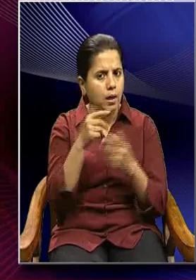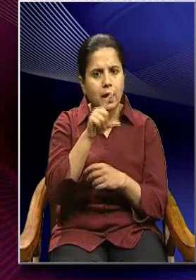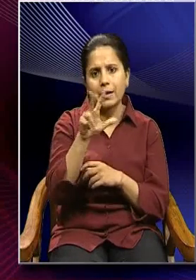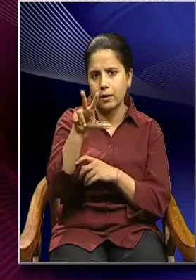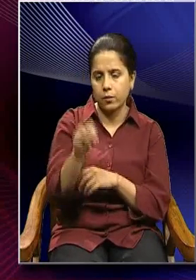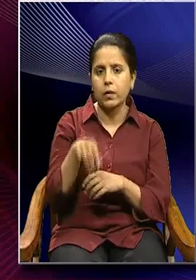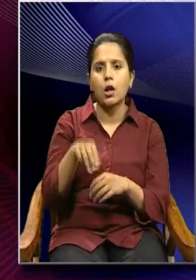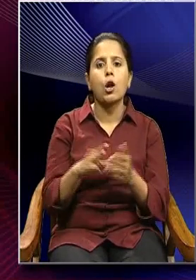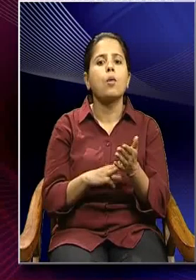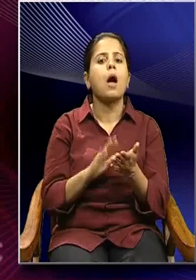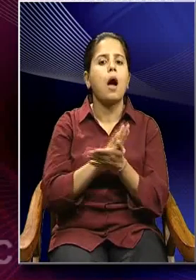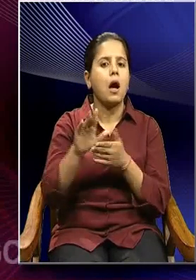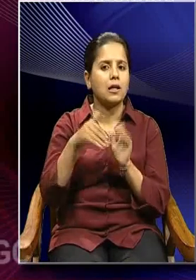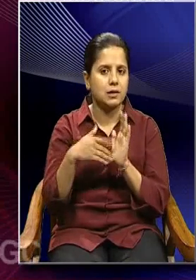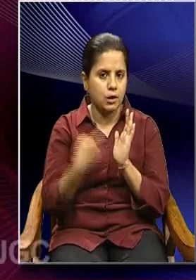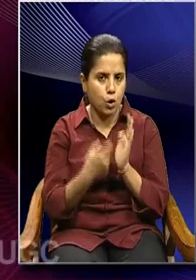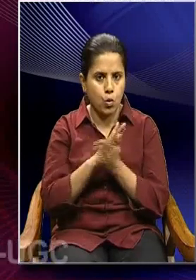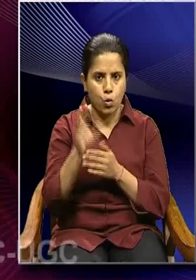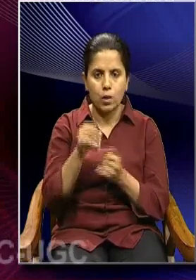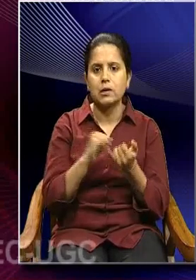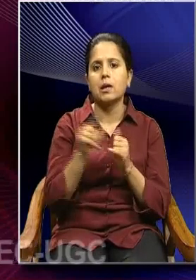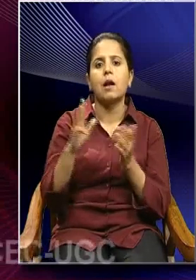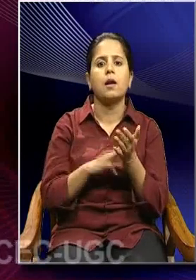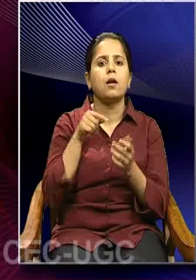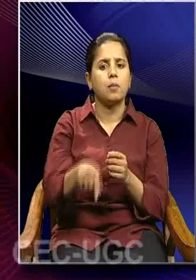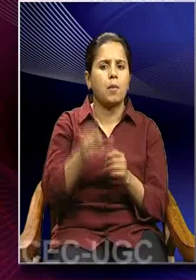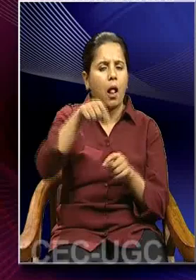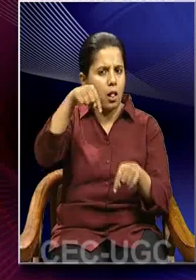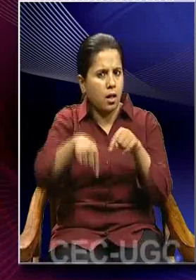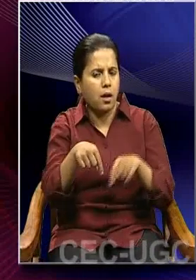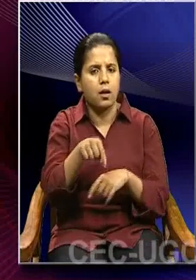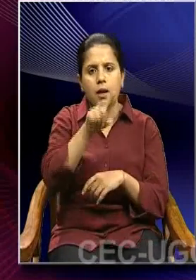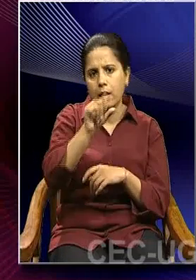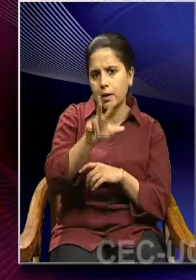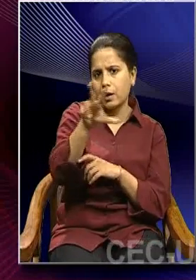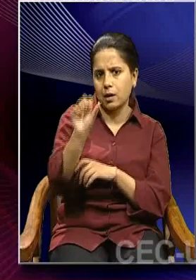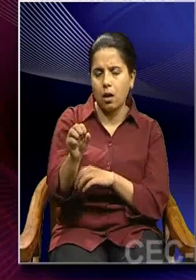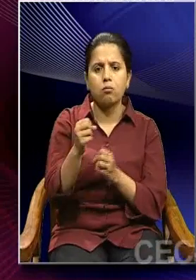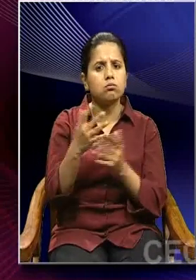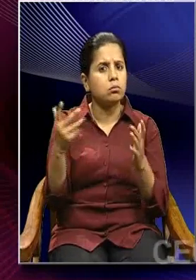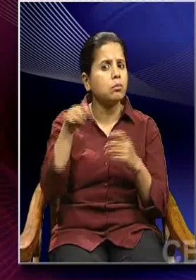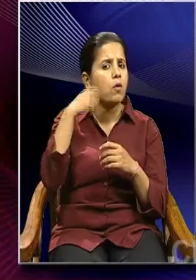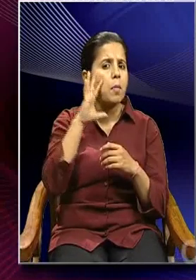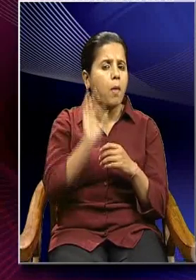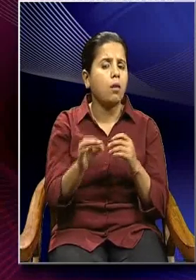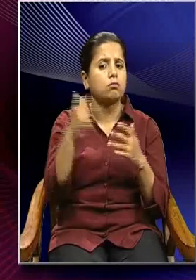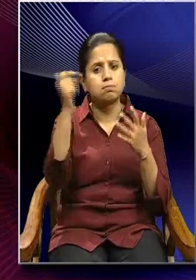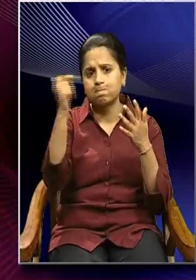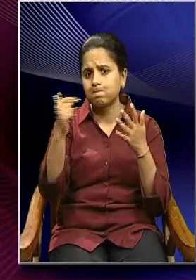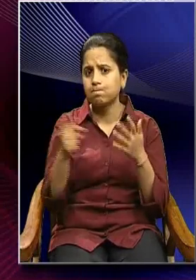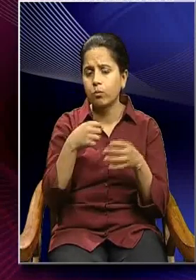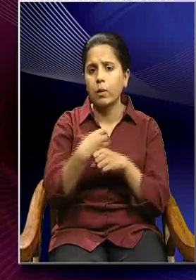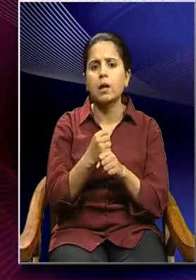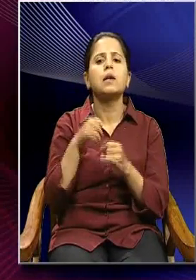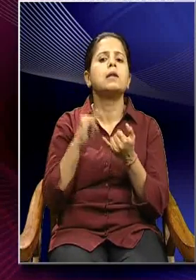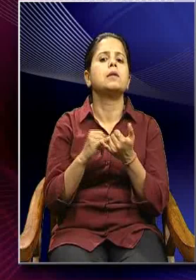Mohan Joshi Hazero in 1984, and Salim Langde Pe Matro in 1989 have been some of the important films which were made by Saeed